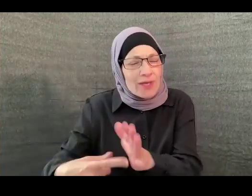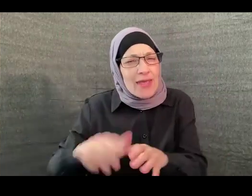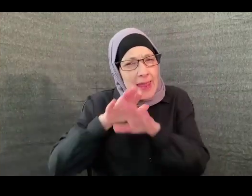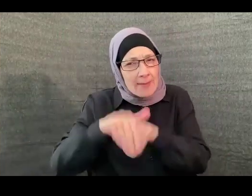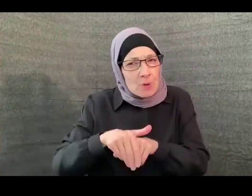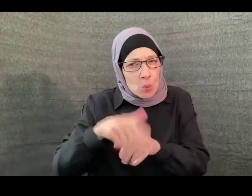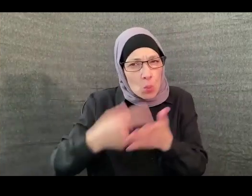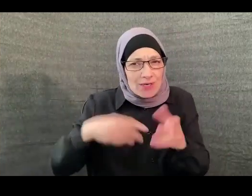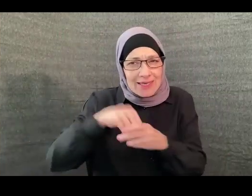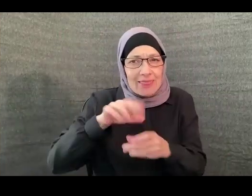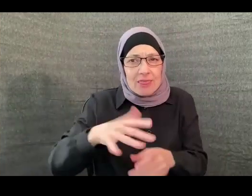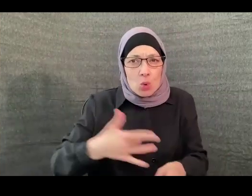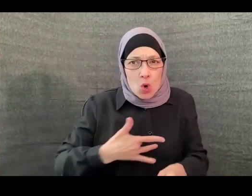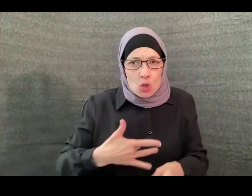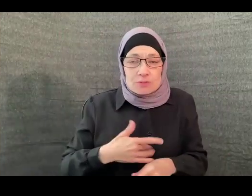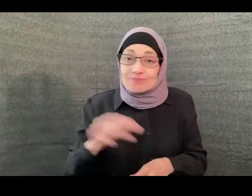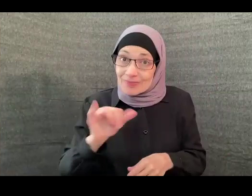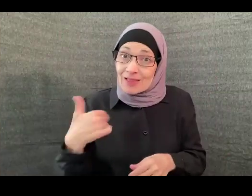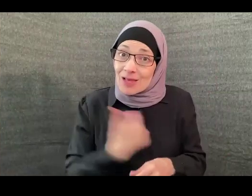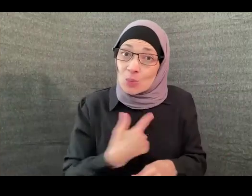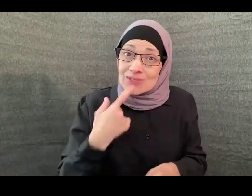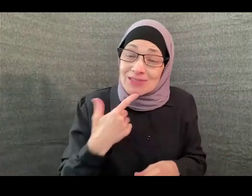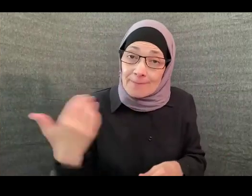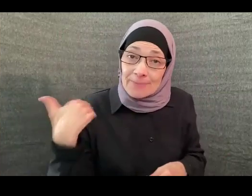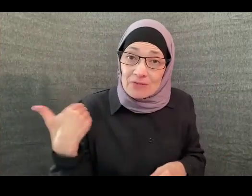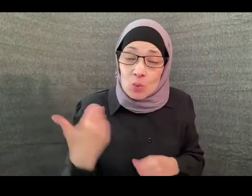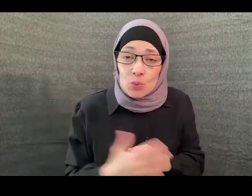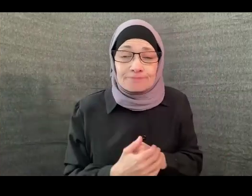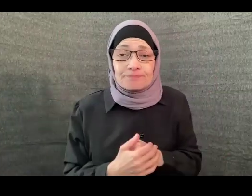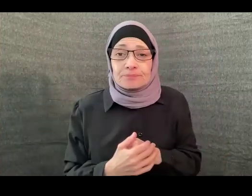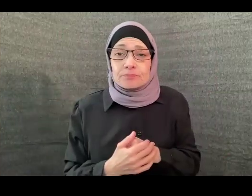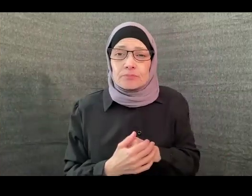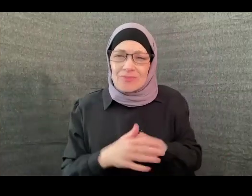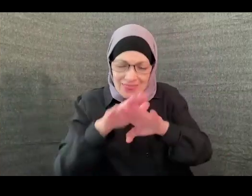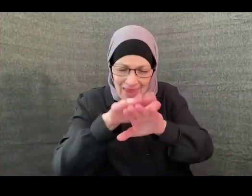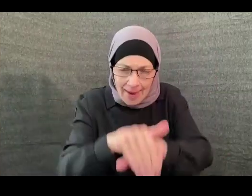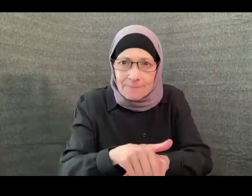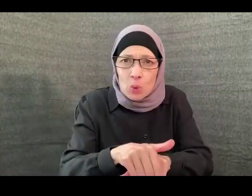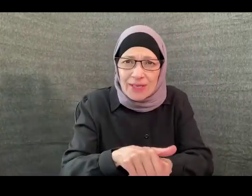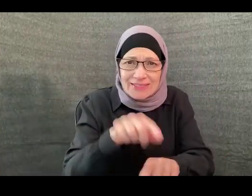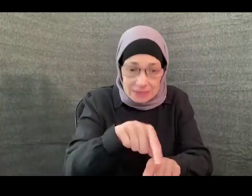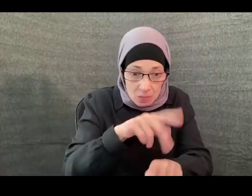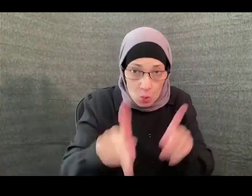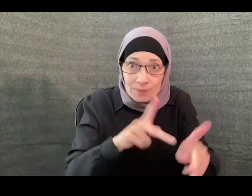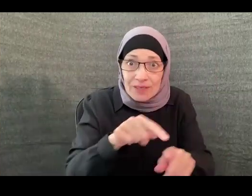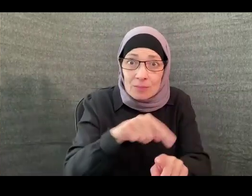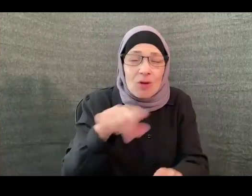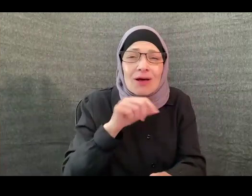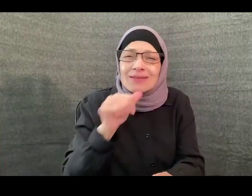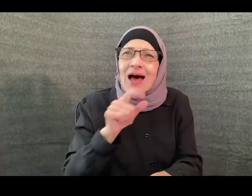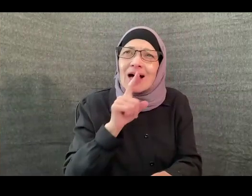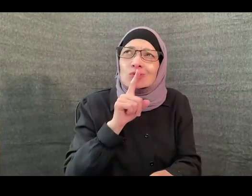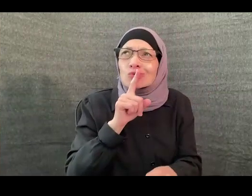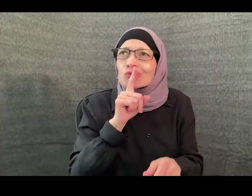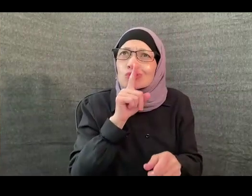as we mentioned before, the hypocrites here are not just superficial hypocrites. They